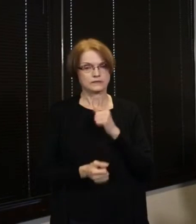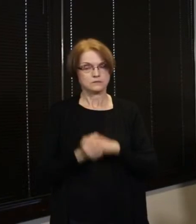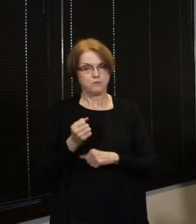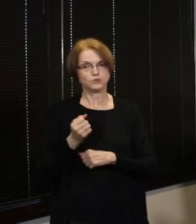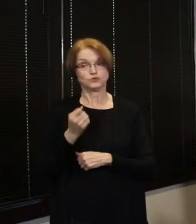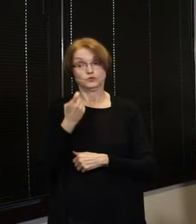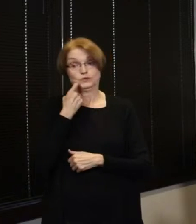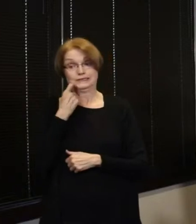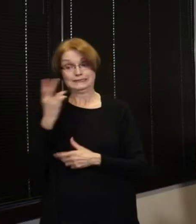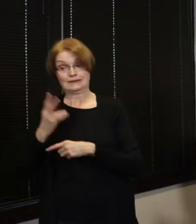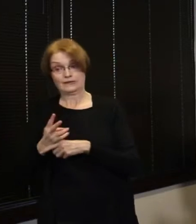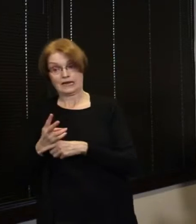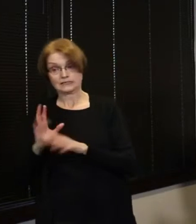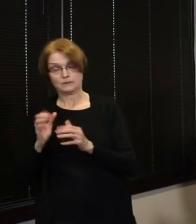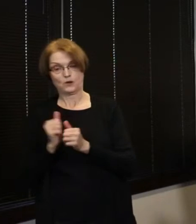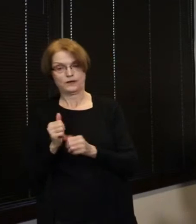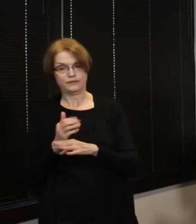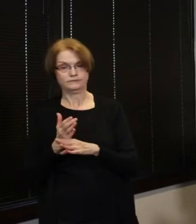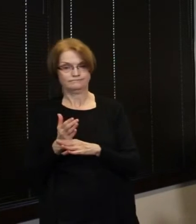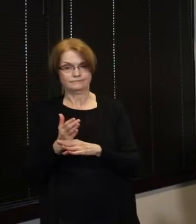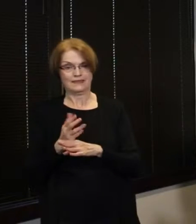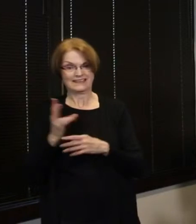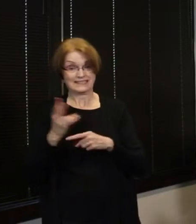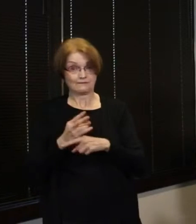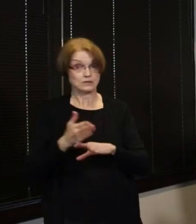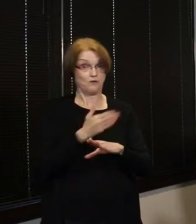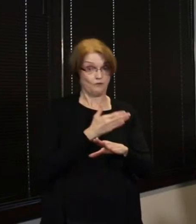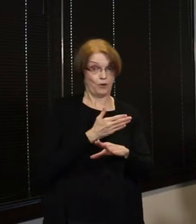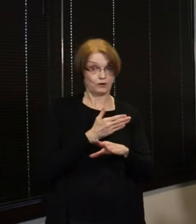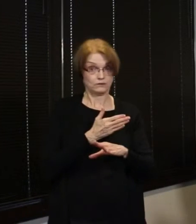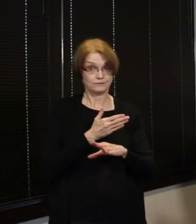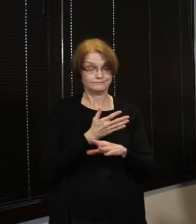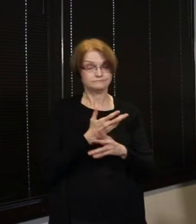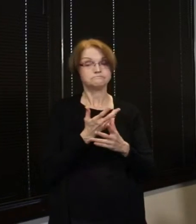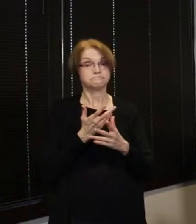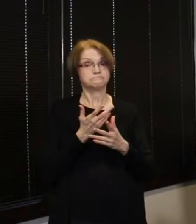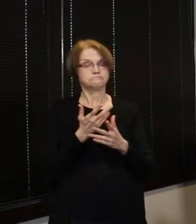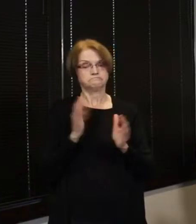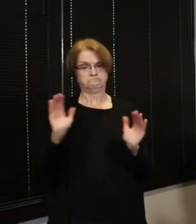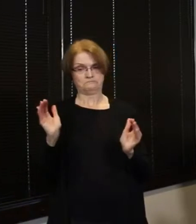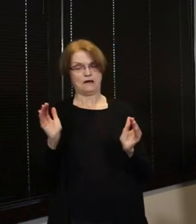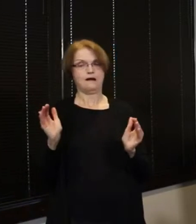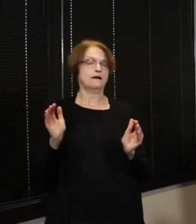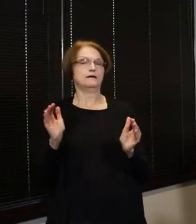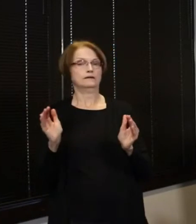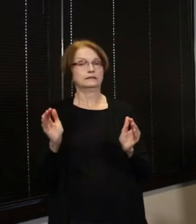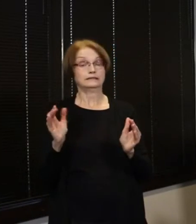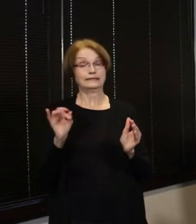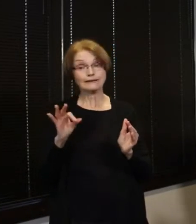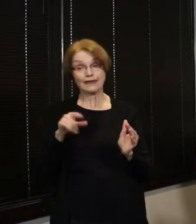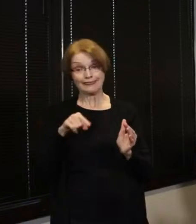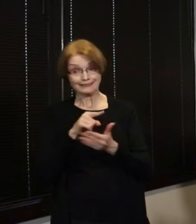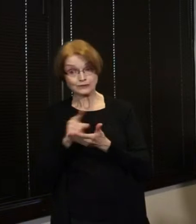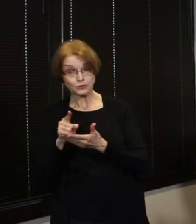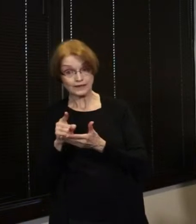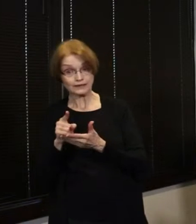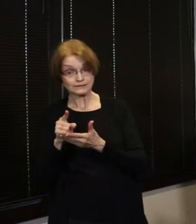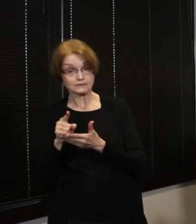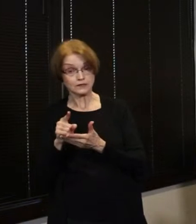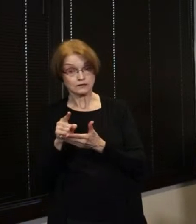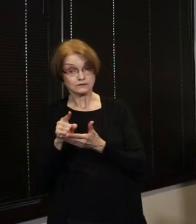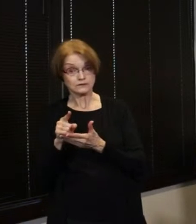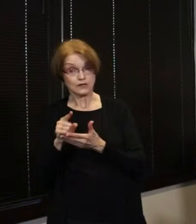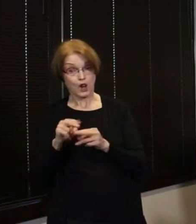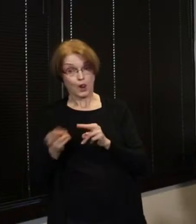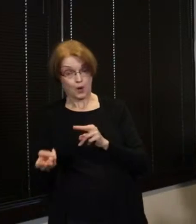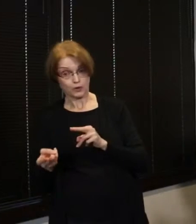to the previous 7. And so if this week's numbers are lower, then the color is going to be blue, and if they're higher, then it's